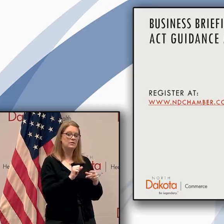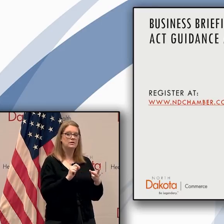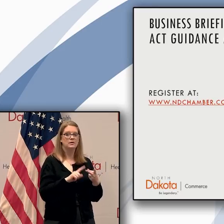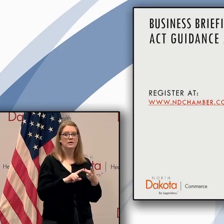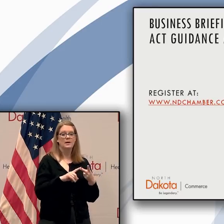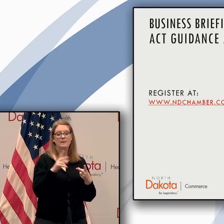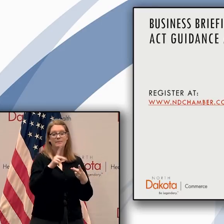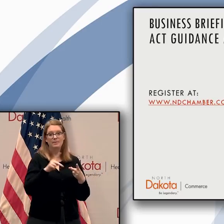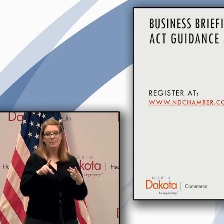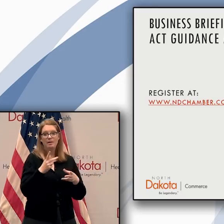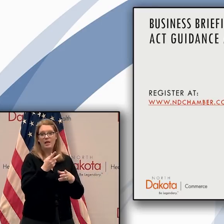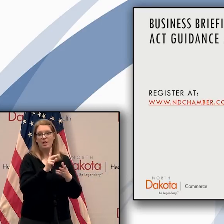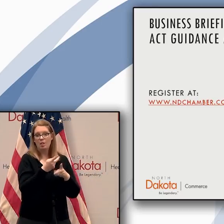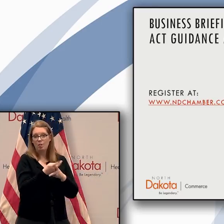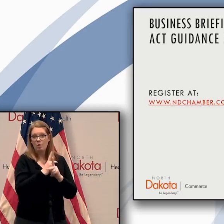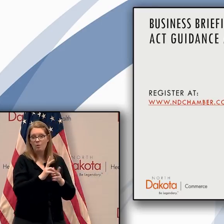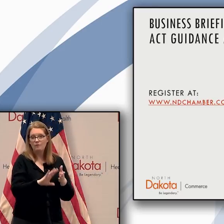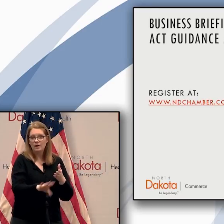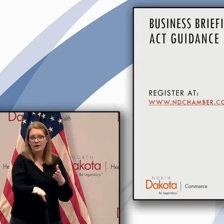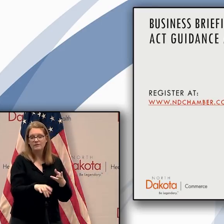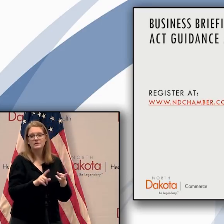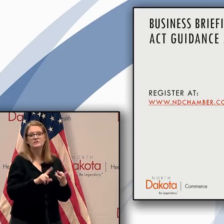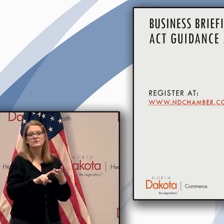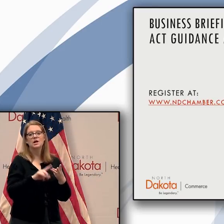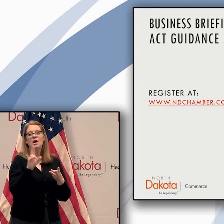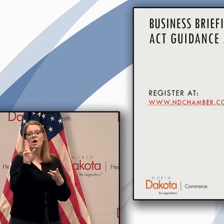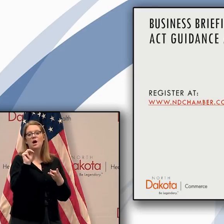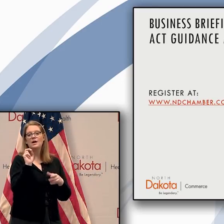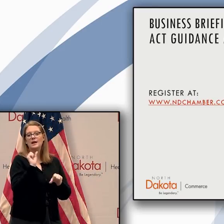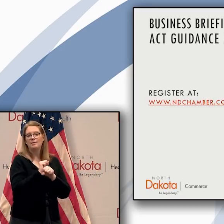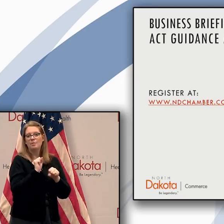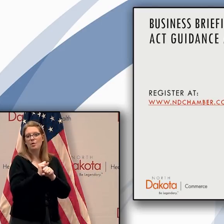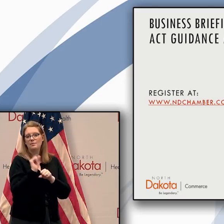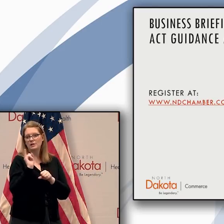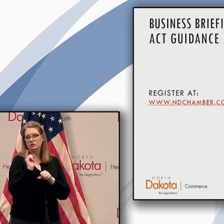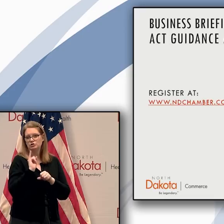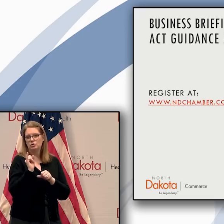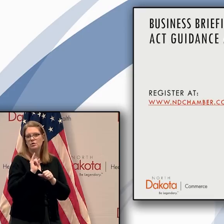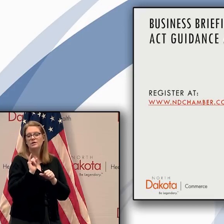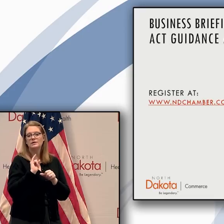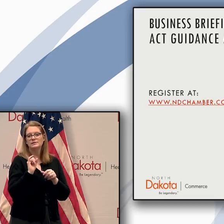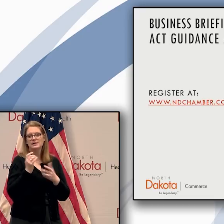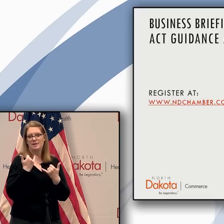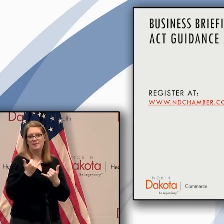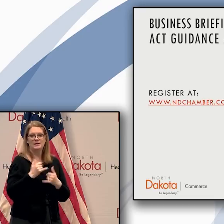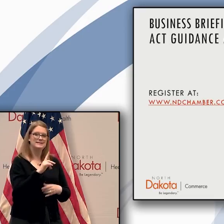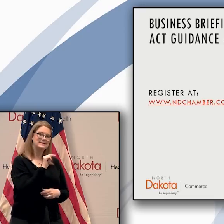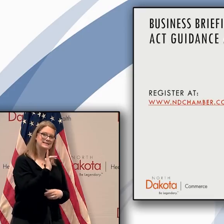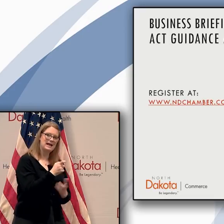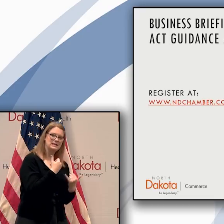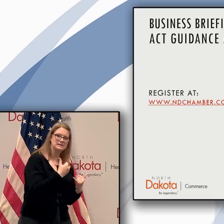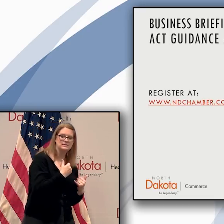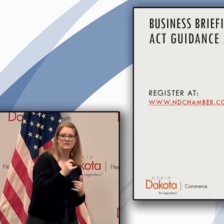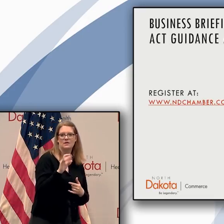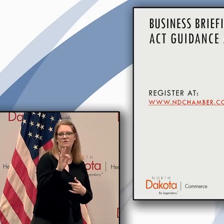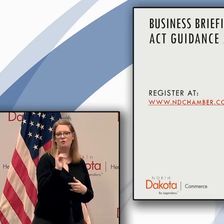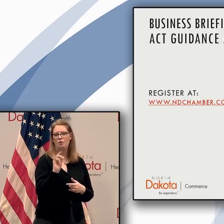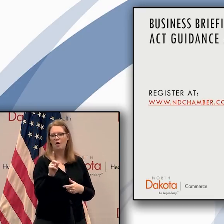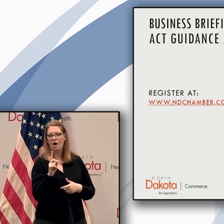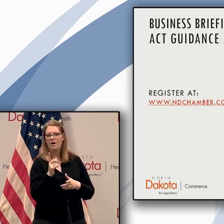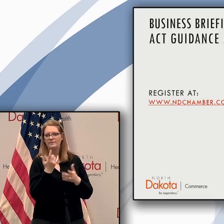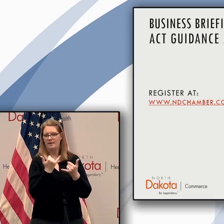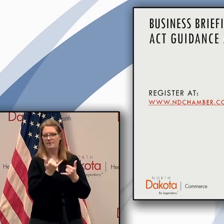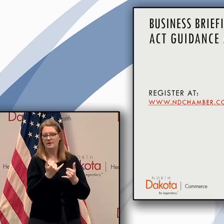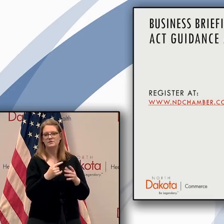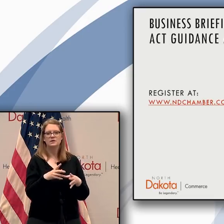PPP loan forgiveness, unemployment insurance expansion updates, tax updates, fraud schemes, and we